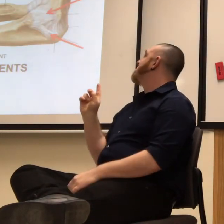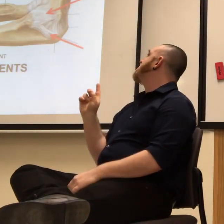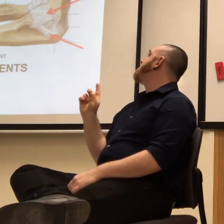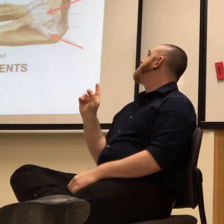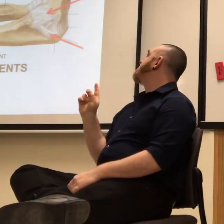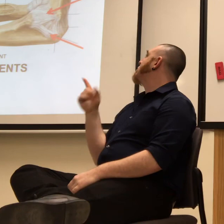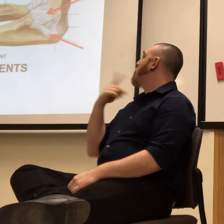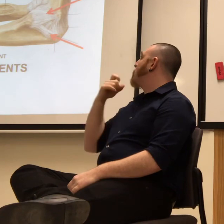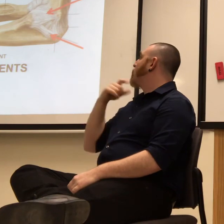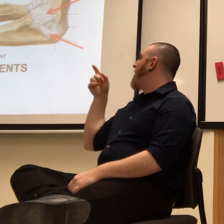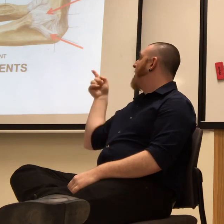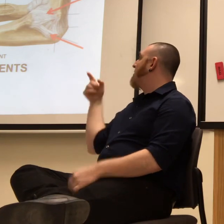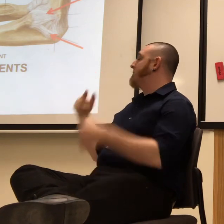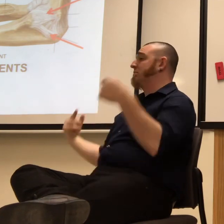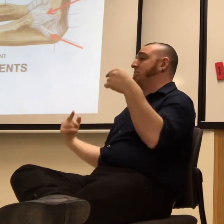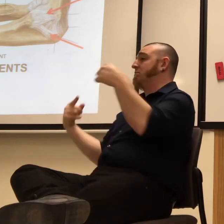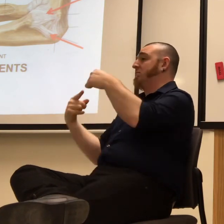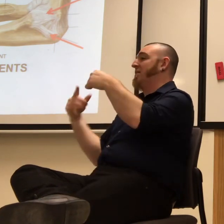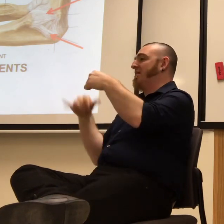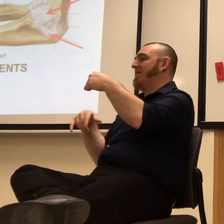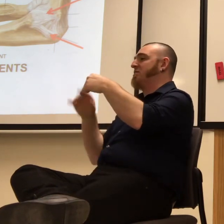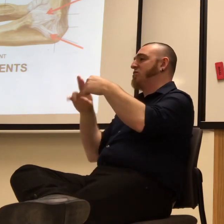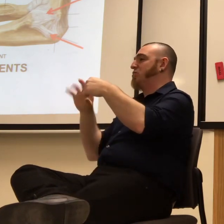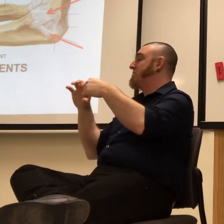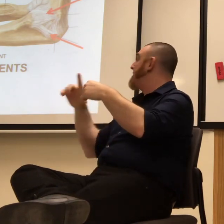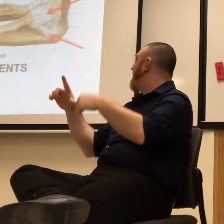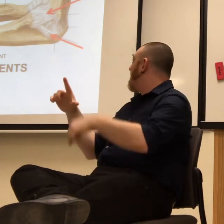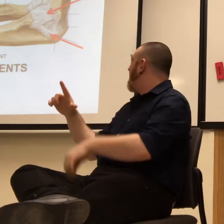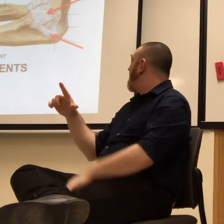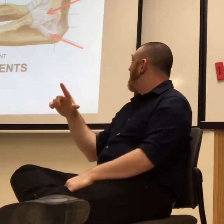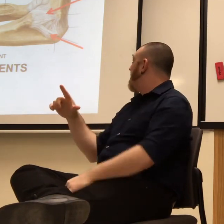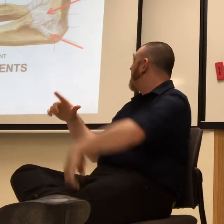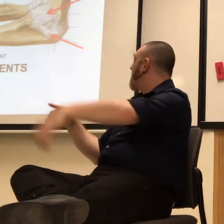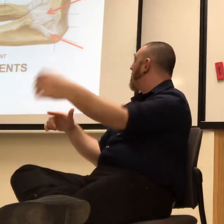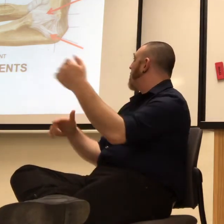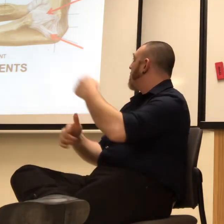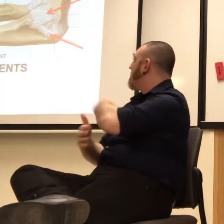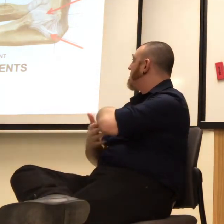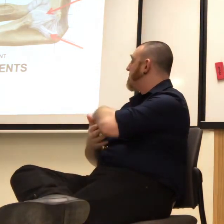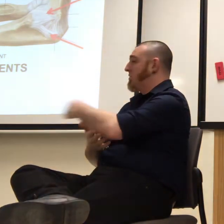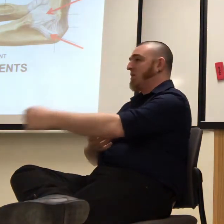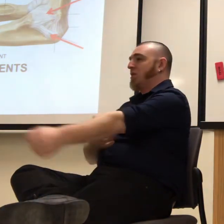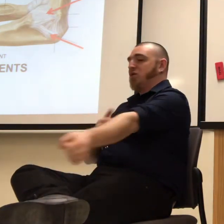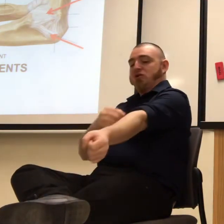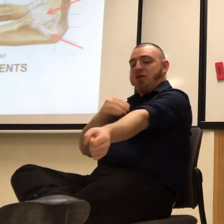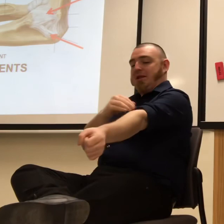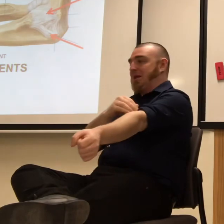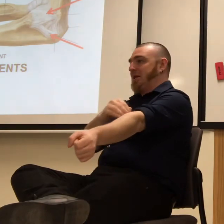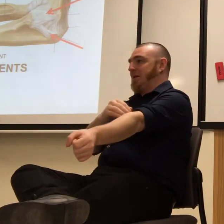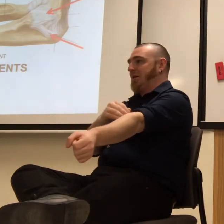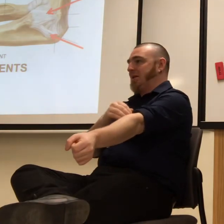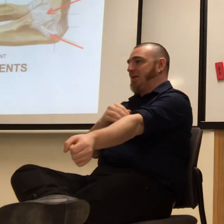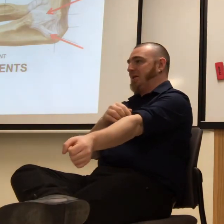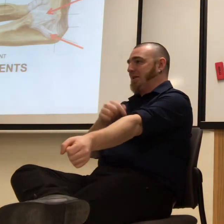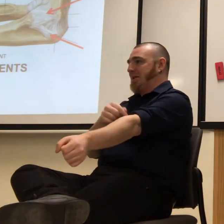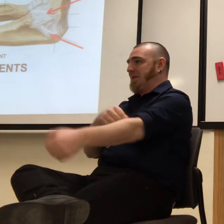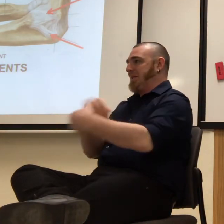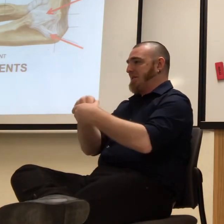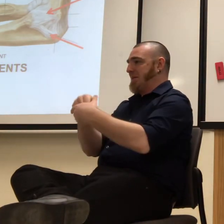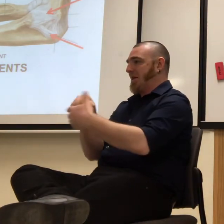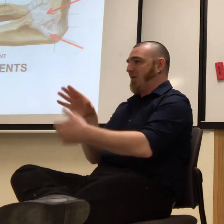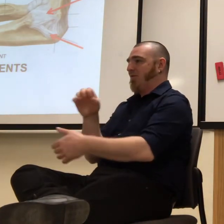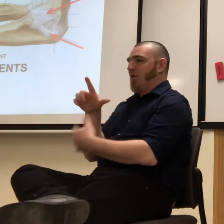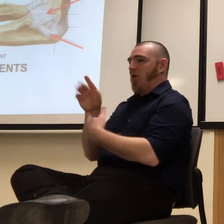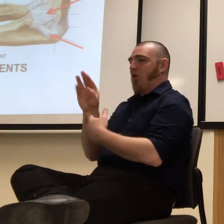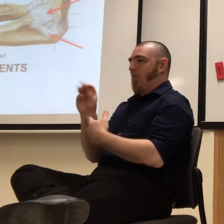the red arrows. Okay, the UCL ligaments, elbow ligaments, it's on the inside of your elbow. And the throwing motion, those tend to